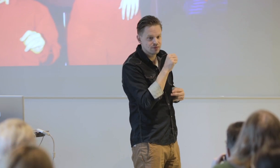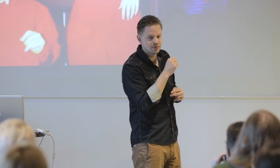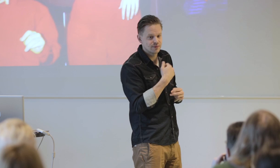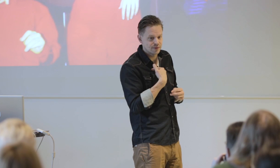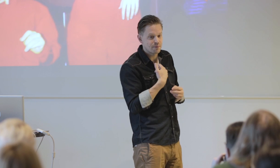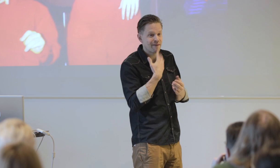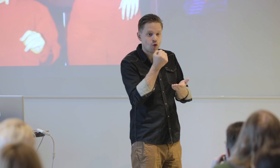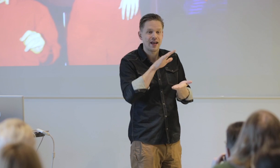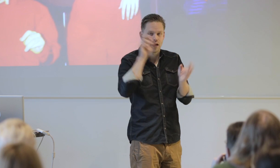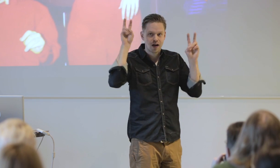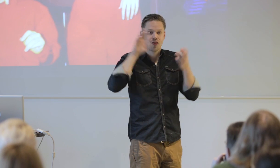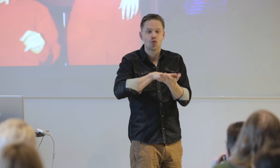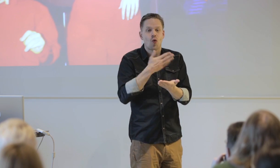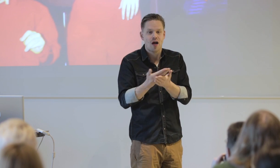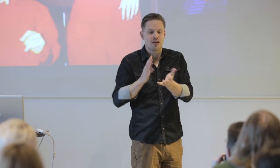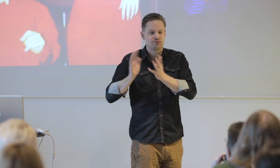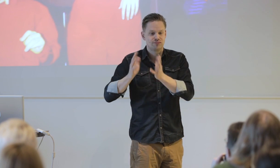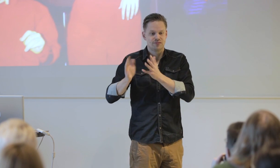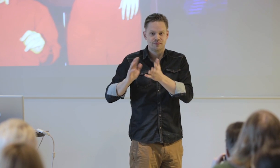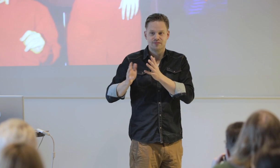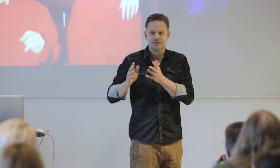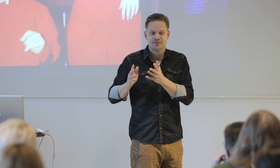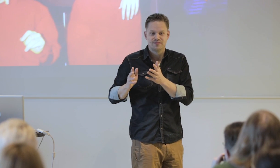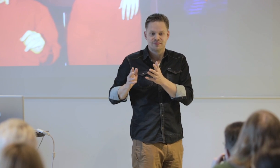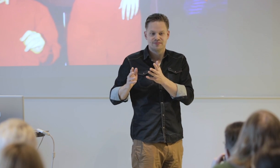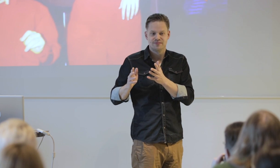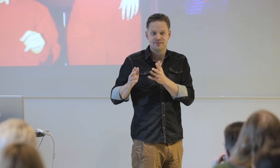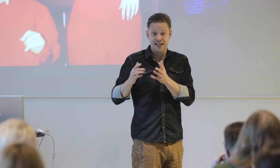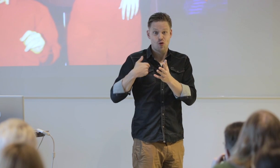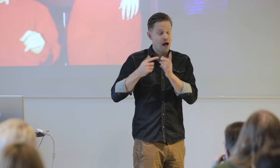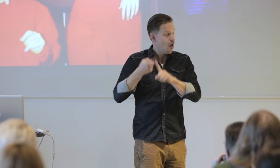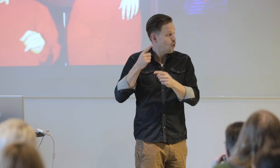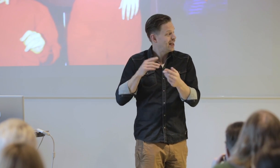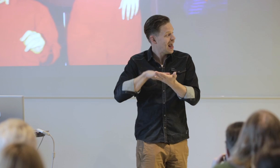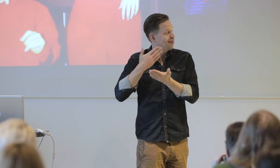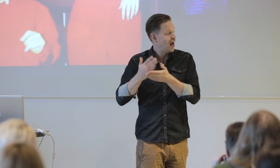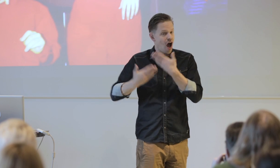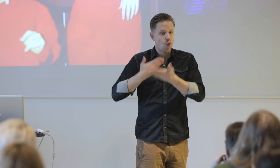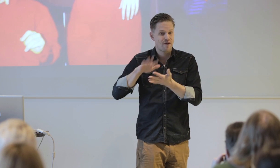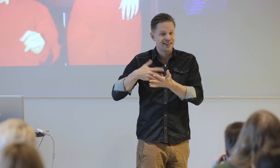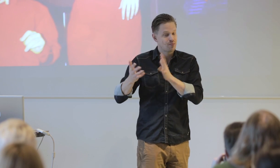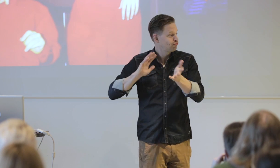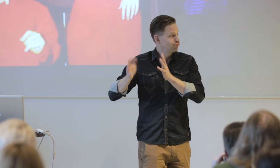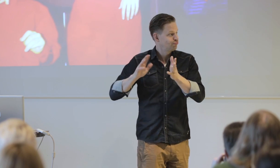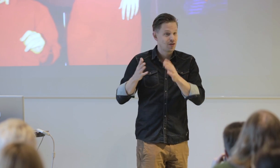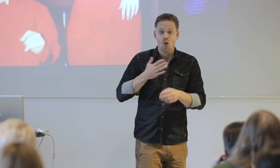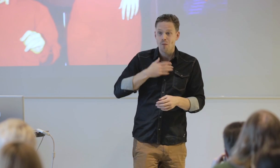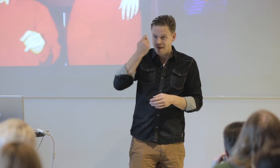you please look at me, that I could lip read, and then I could interpret what you're singing. And then I started translating the songs that